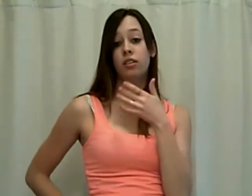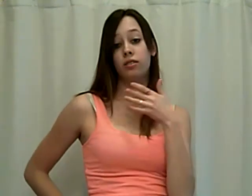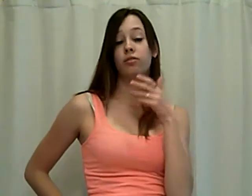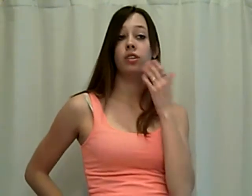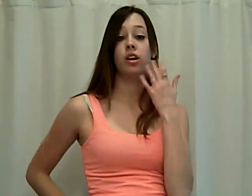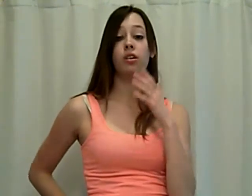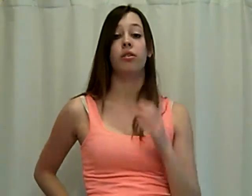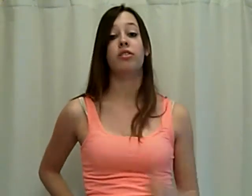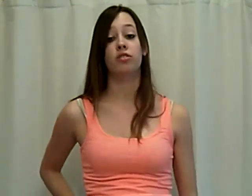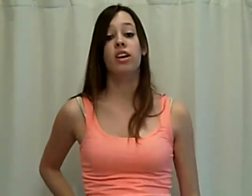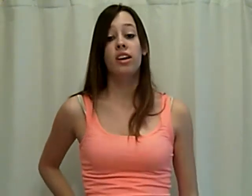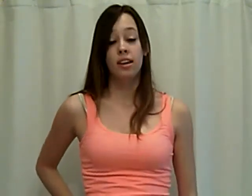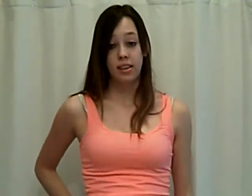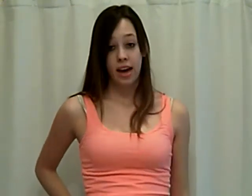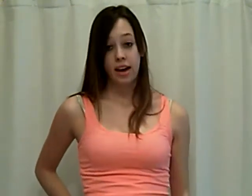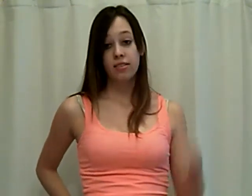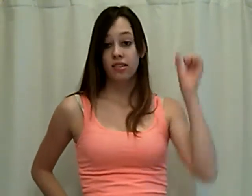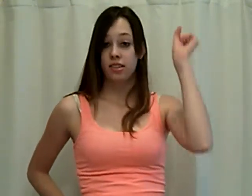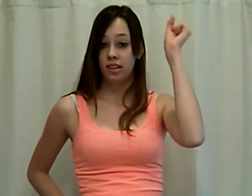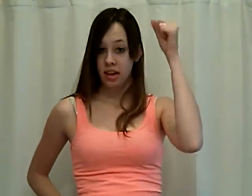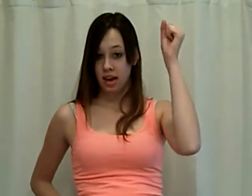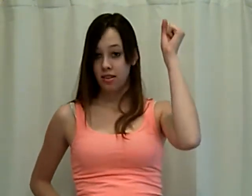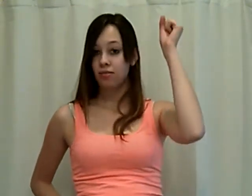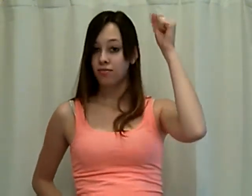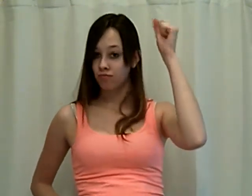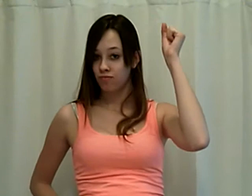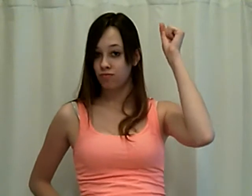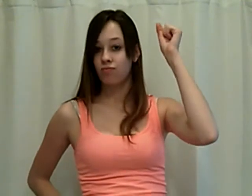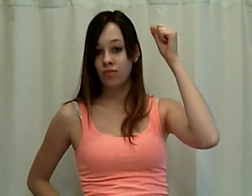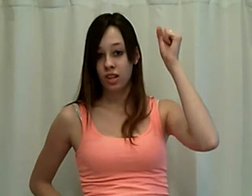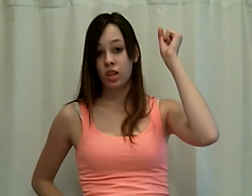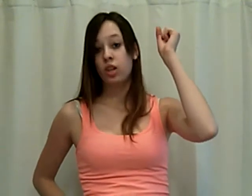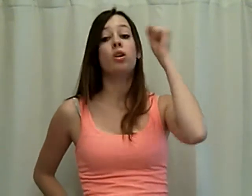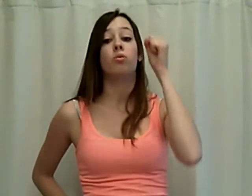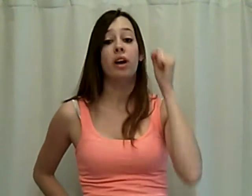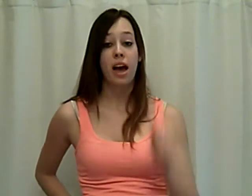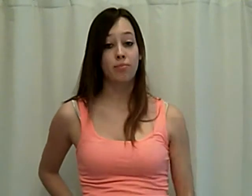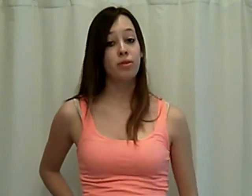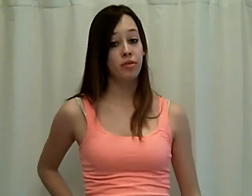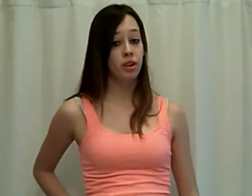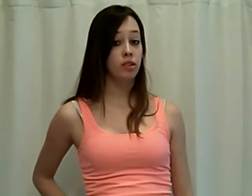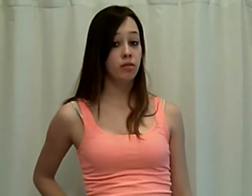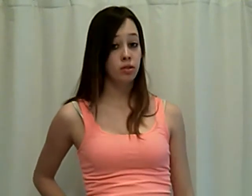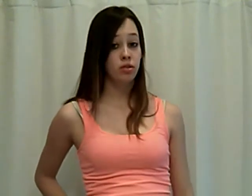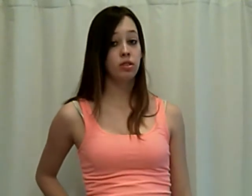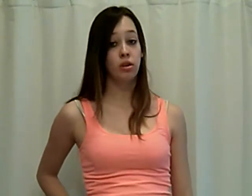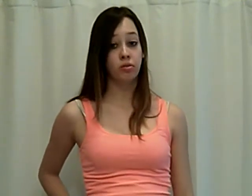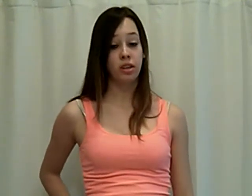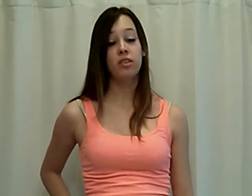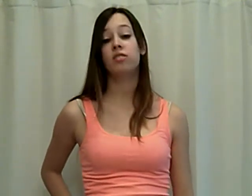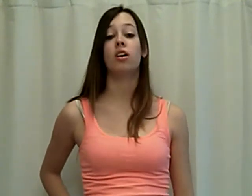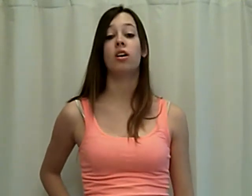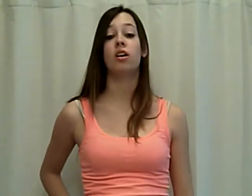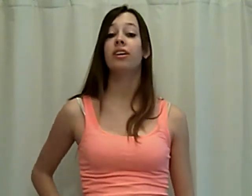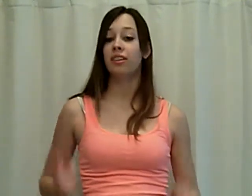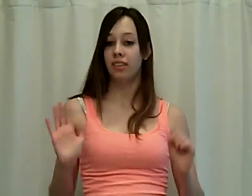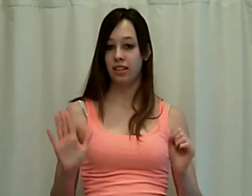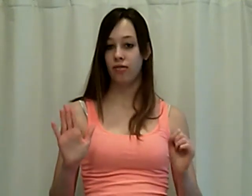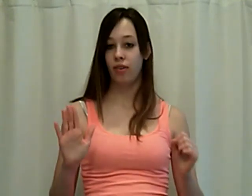Uh-oh. She goes, yeah, yeah. We're happy, free, confused, and lonely. So, that's fast.